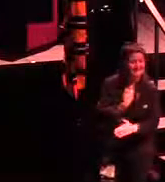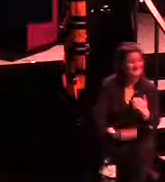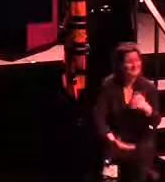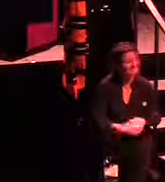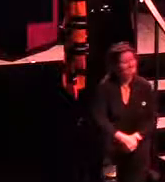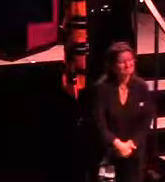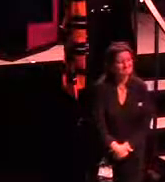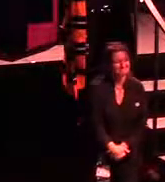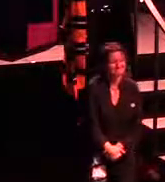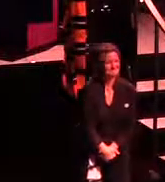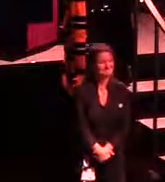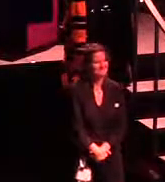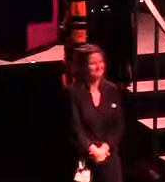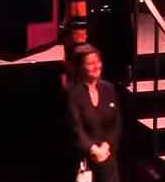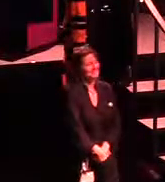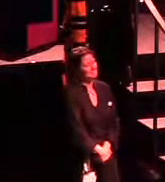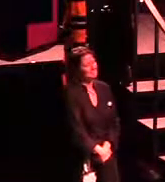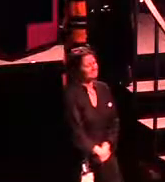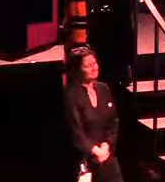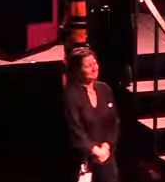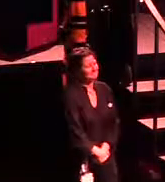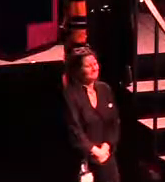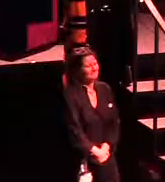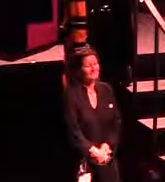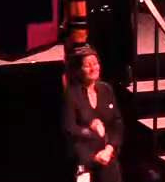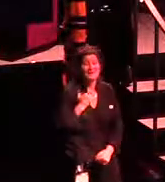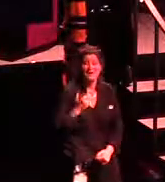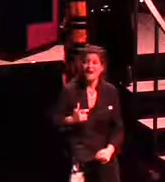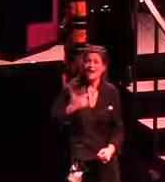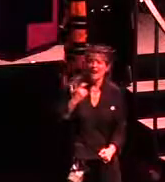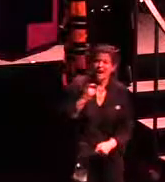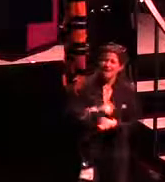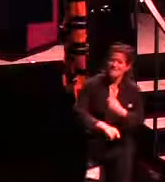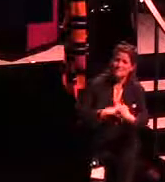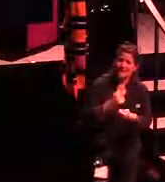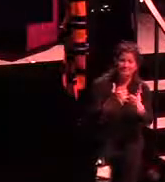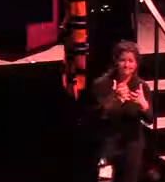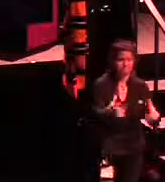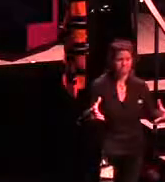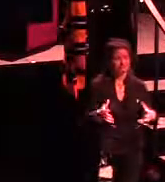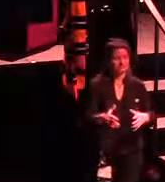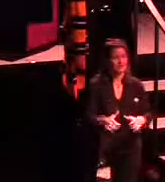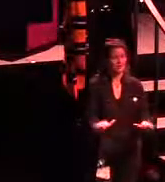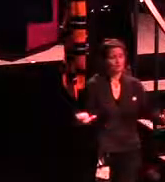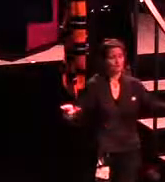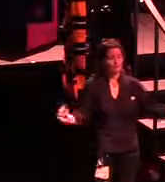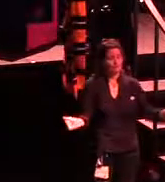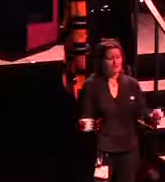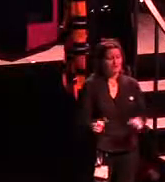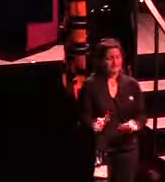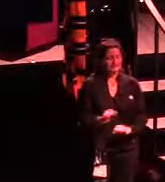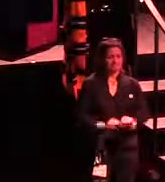Biscuit, donkey rectum. Biscuit. And my life became increasingly restricted as a result.